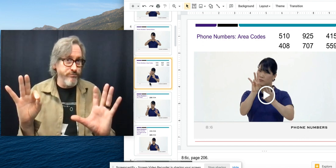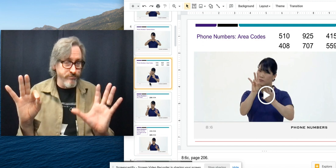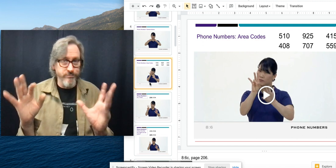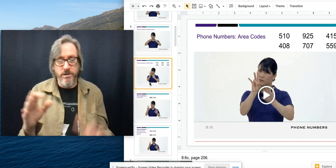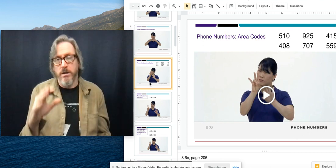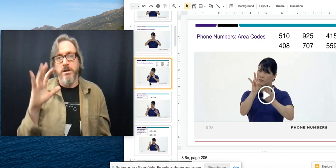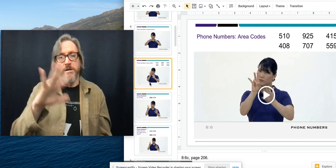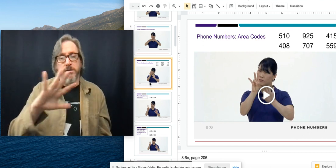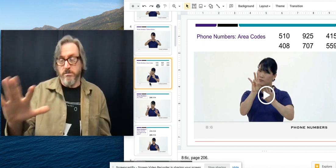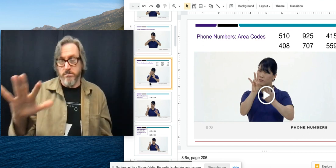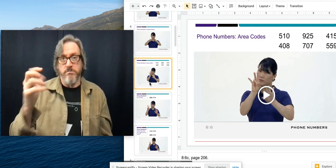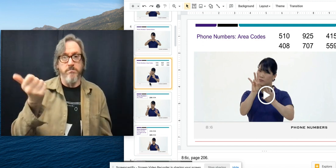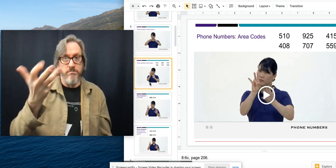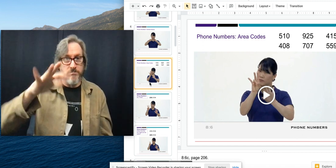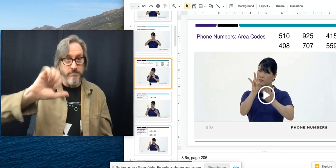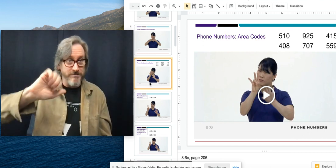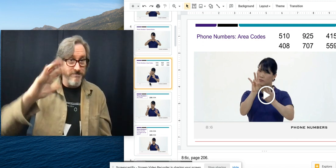code.